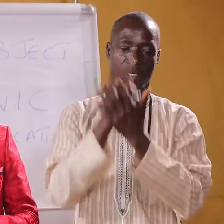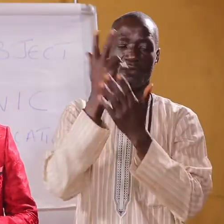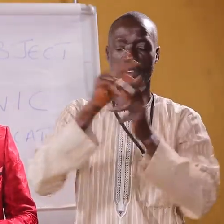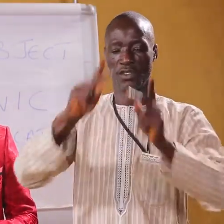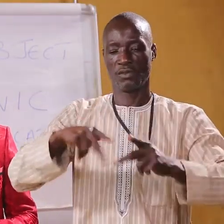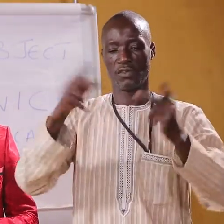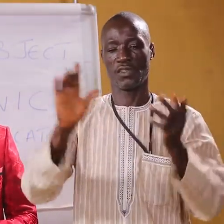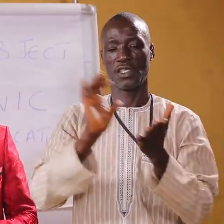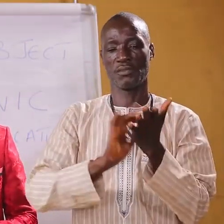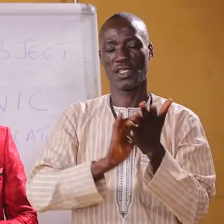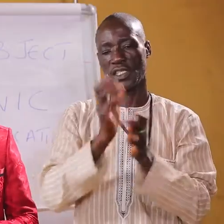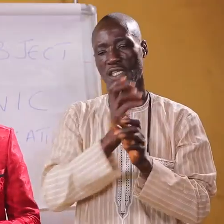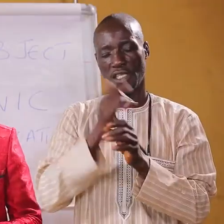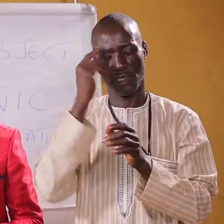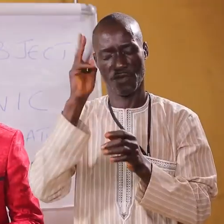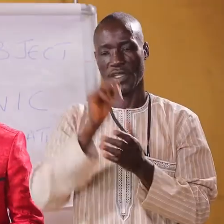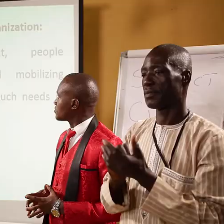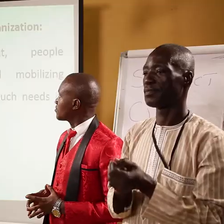providing medical care.